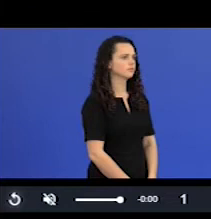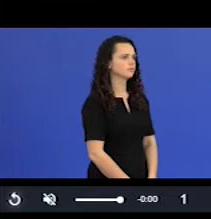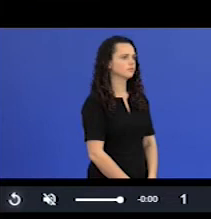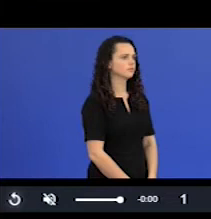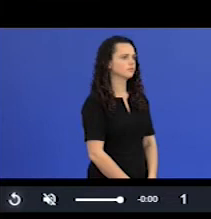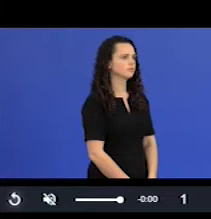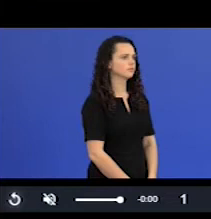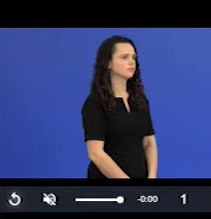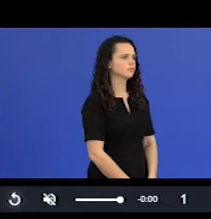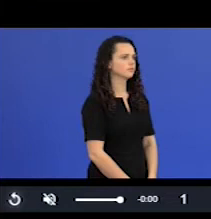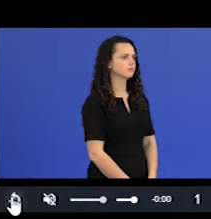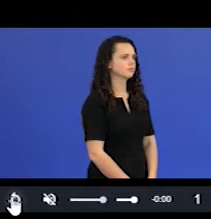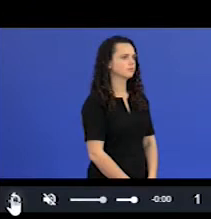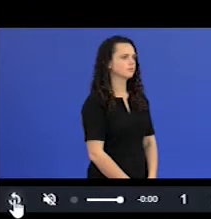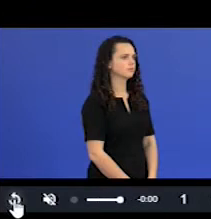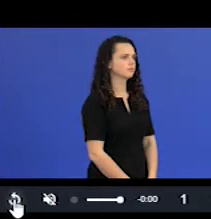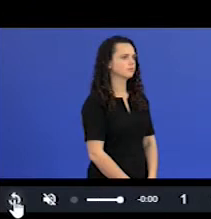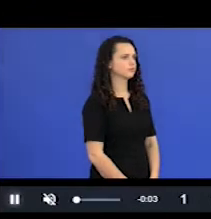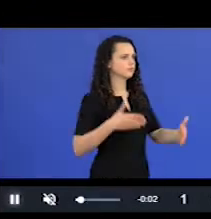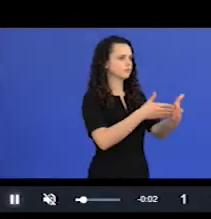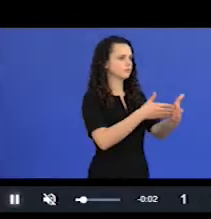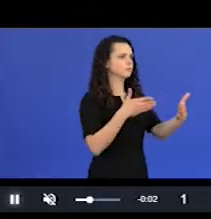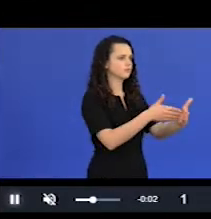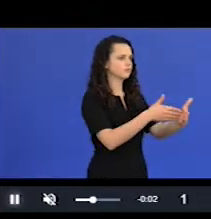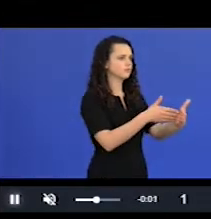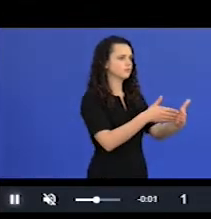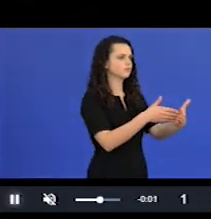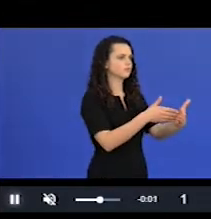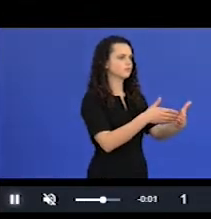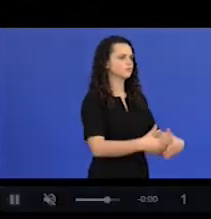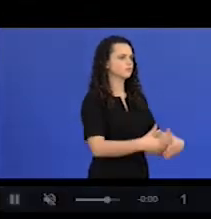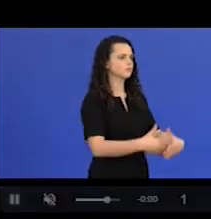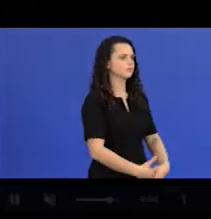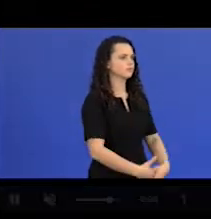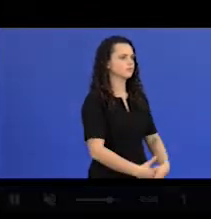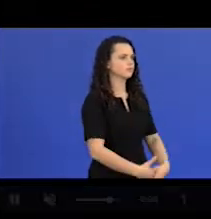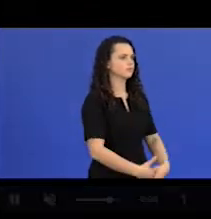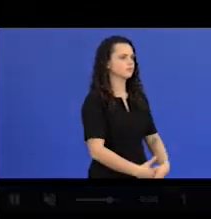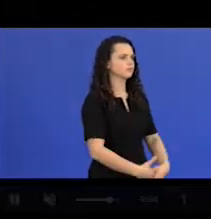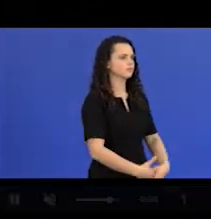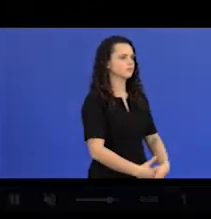there's a barrier or there's an obstacle. I'll play that one more time. And I'll stop sharing my screen. Yeah, thank